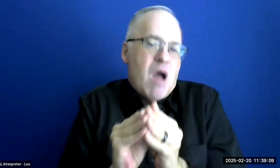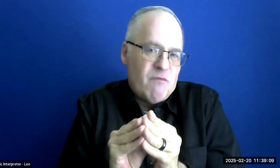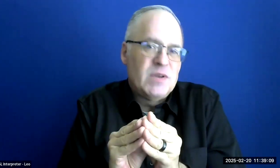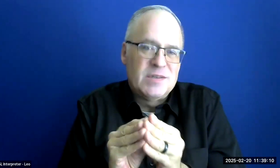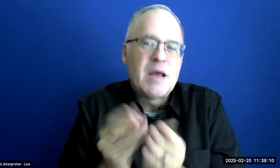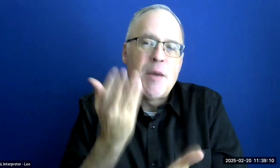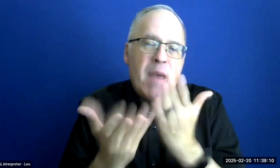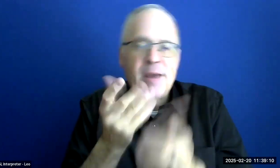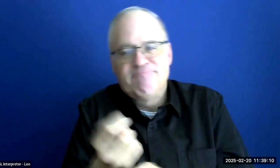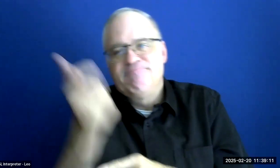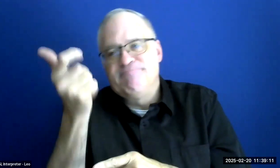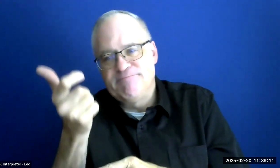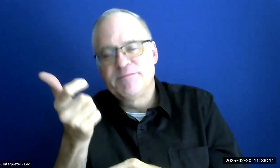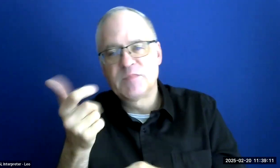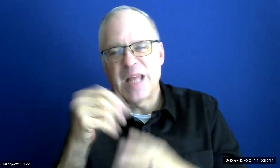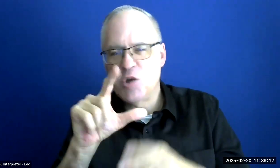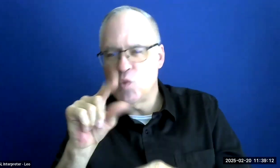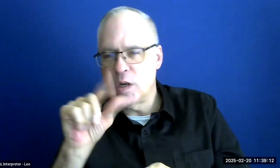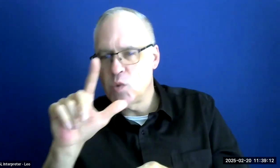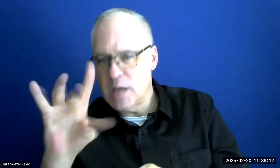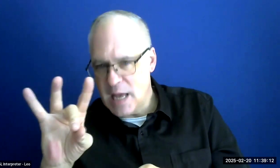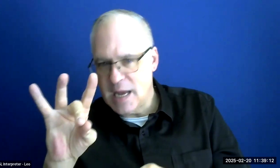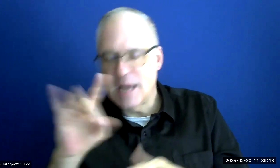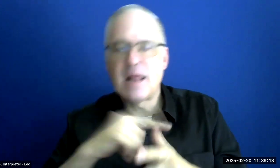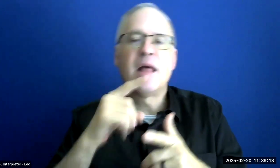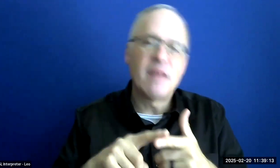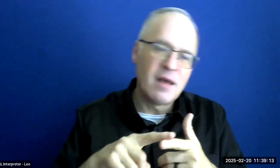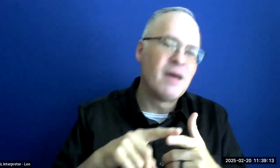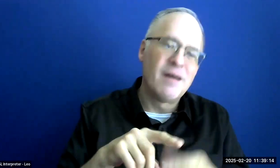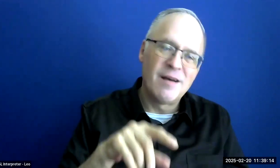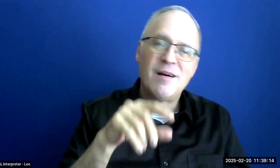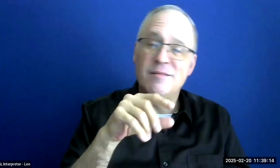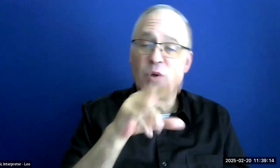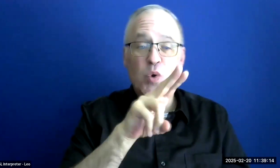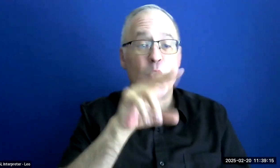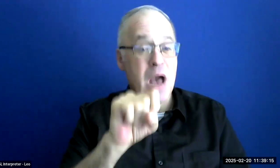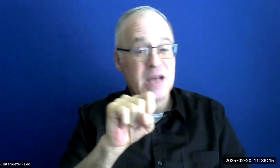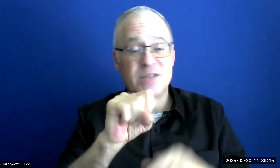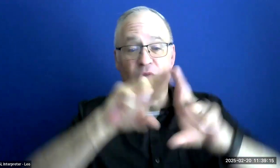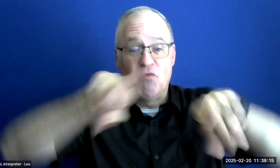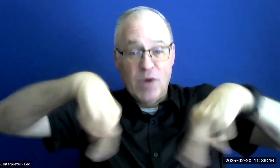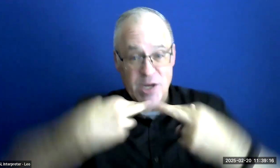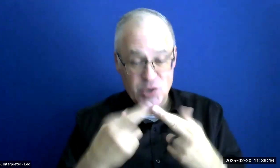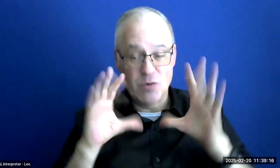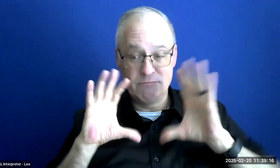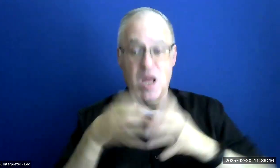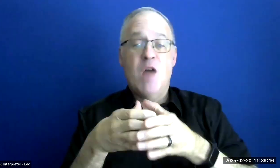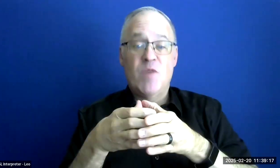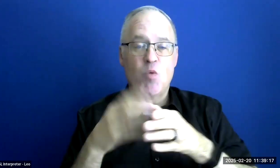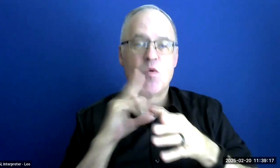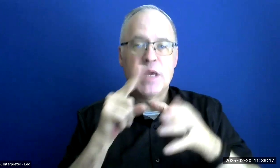then the US Regional Conference would in fact be on complete parity with all the others as being the body